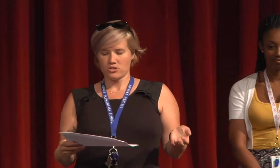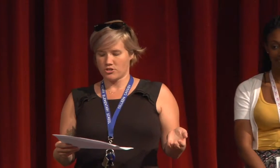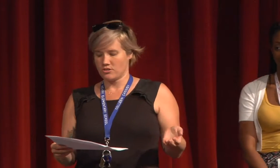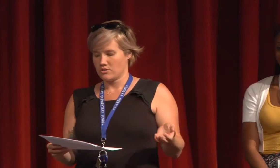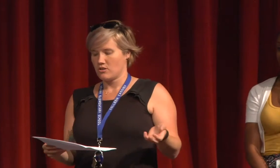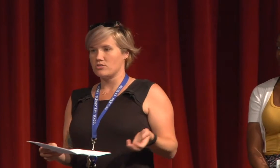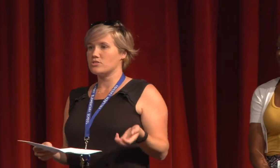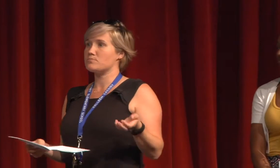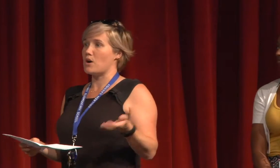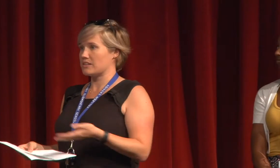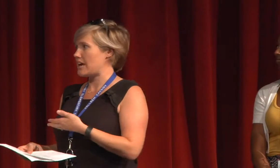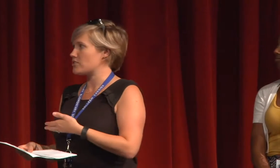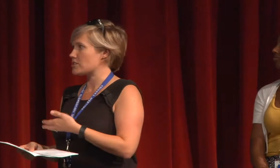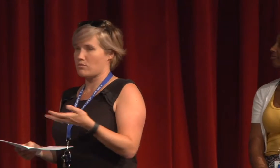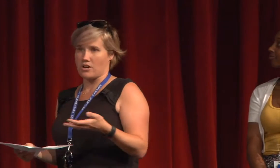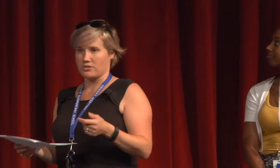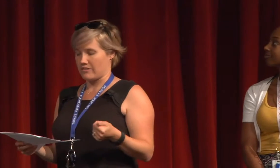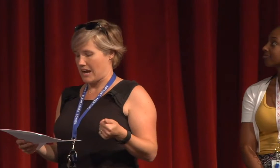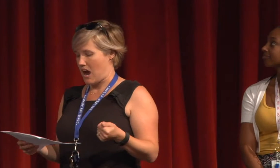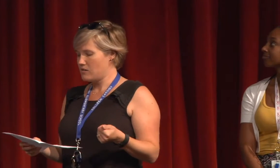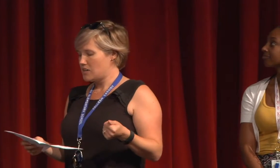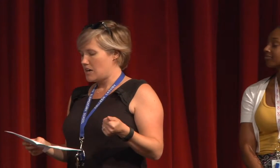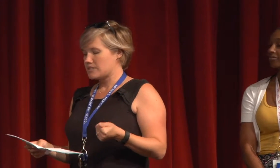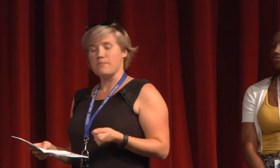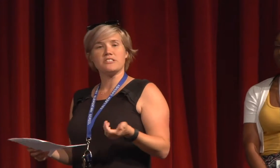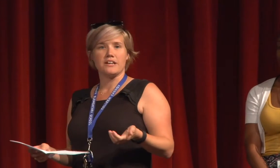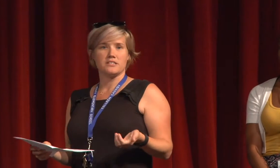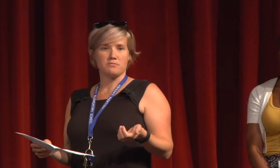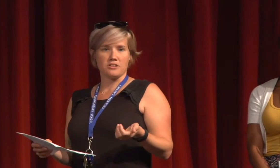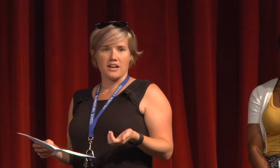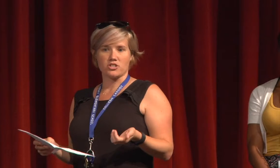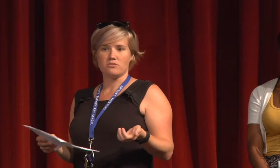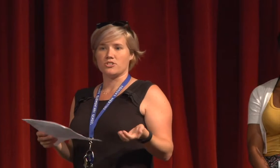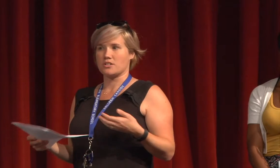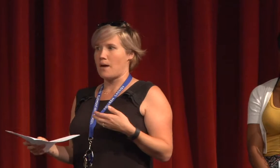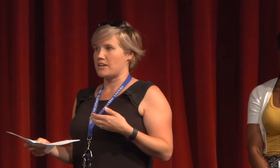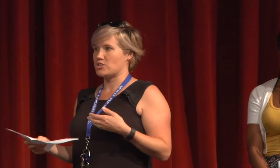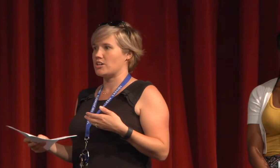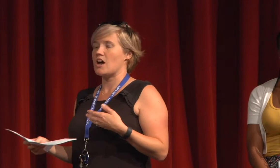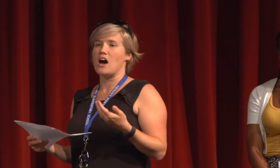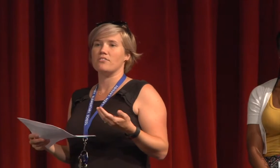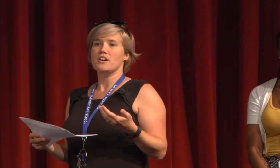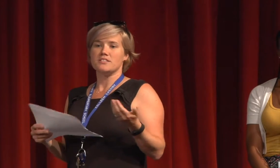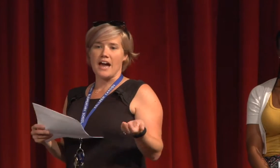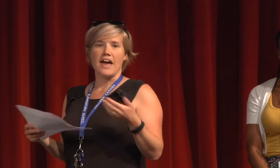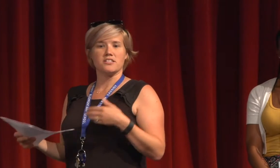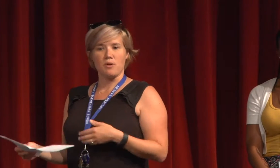speech, spoken language like we're all doing right now, simultaneous communication, which is a combination of sign and